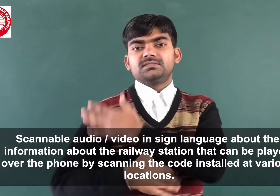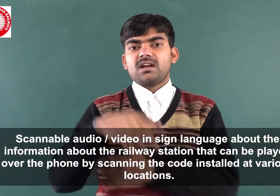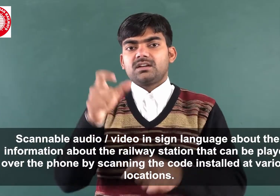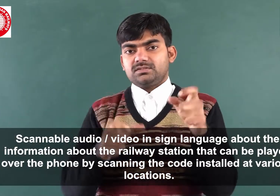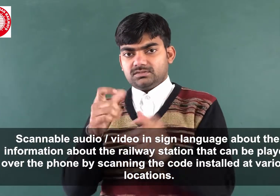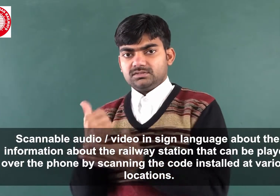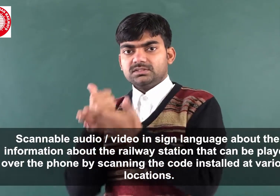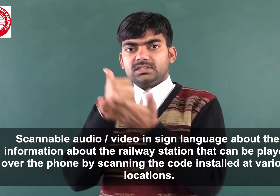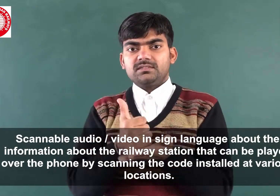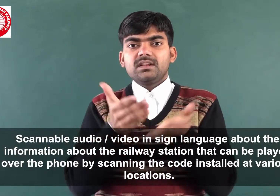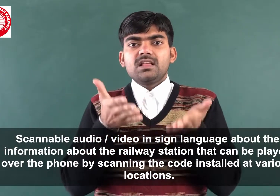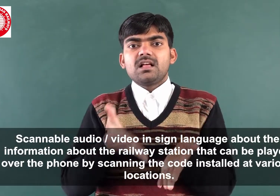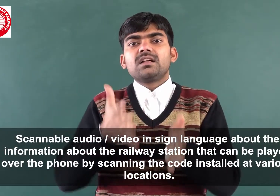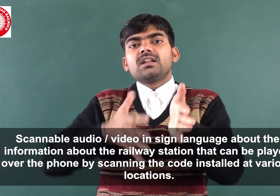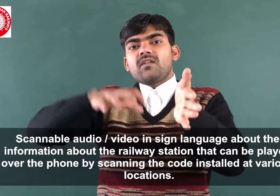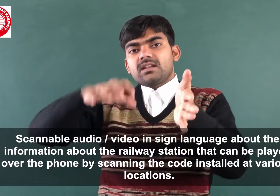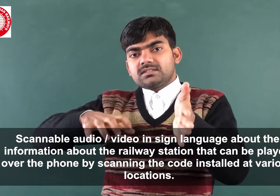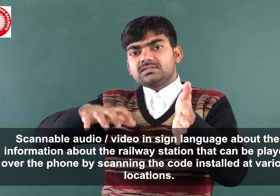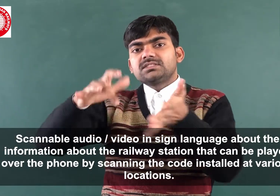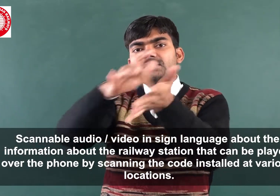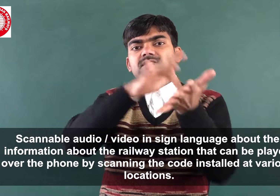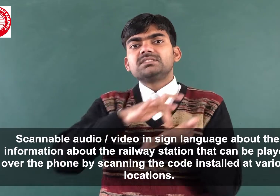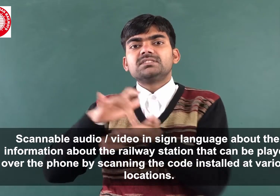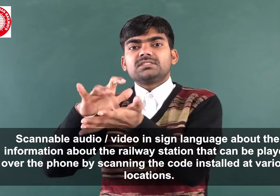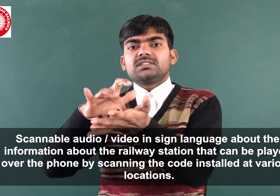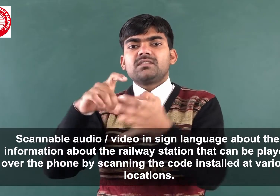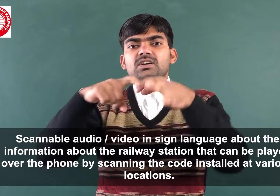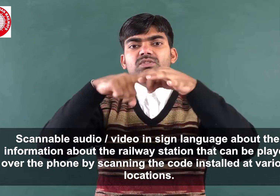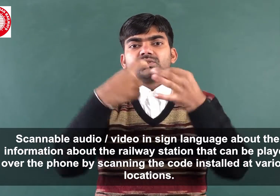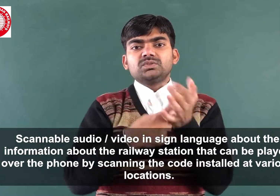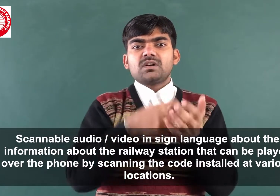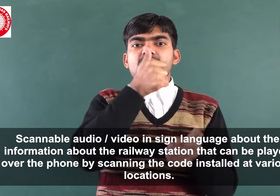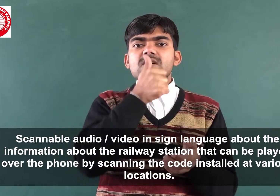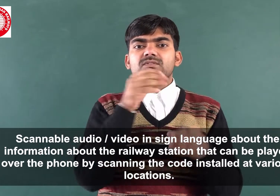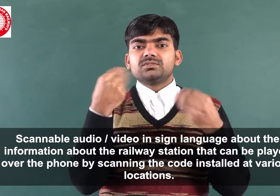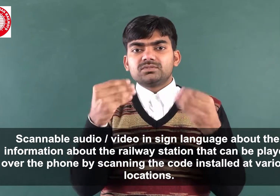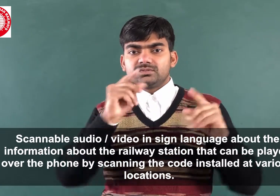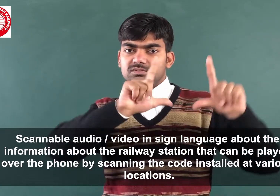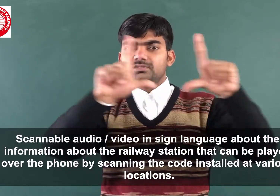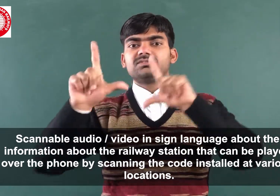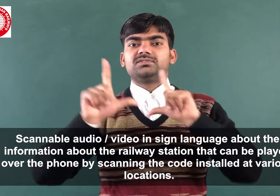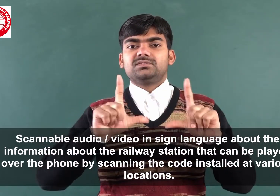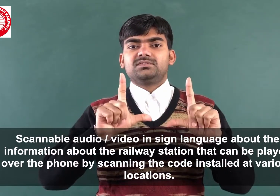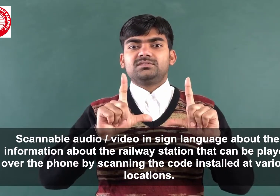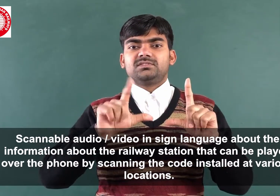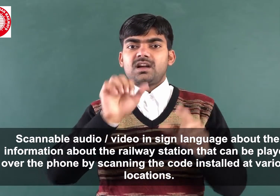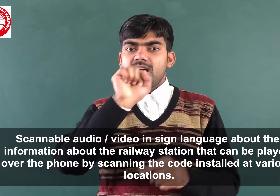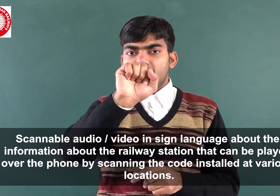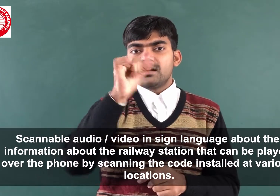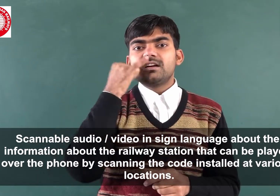Scannable audio, video in sign language about the information about the railway station